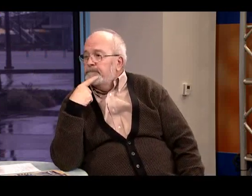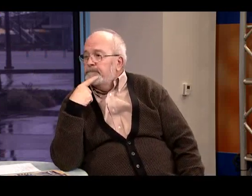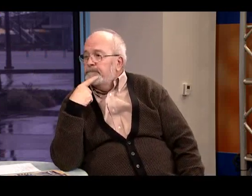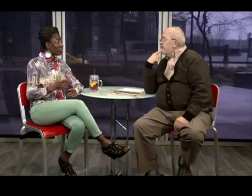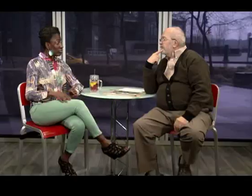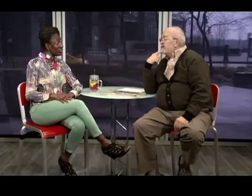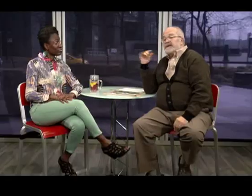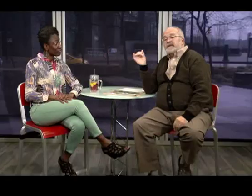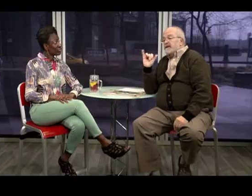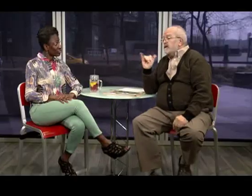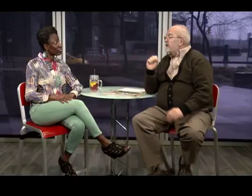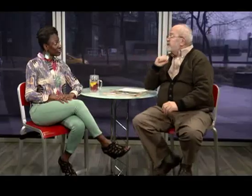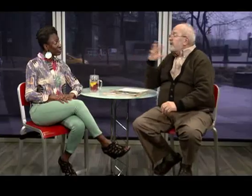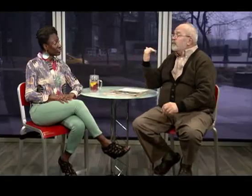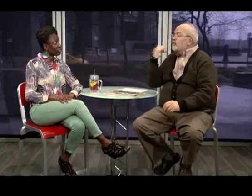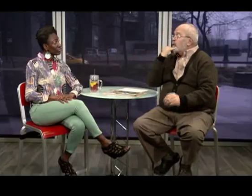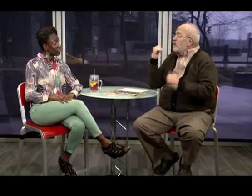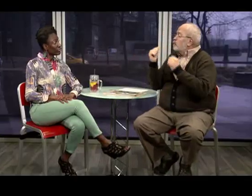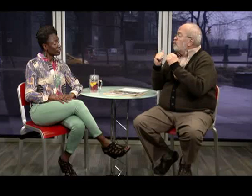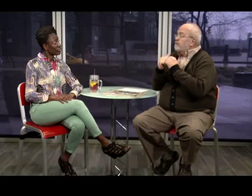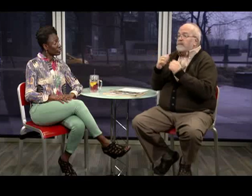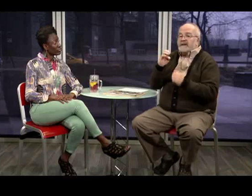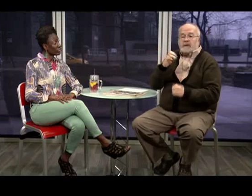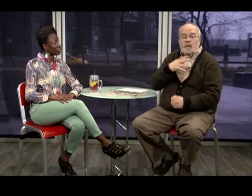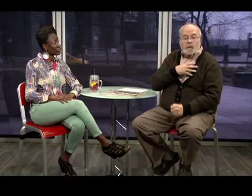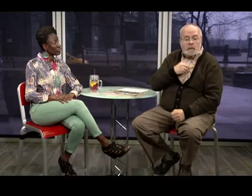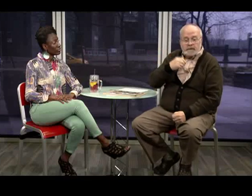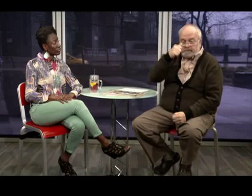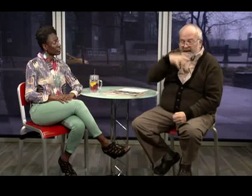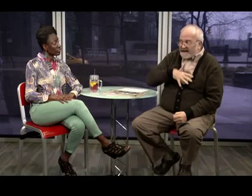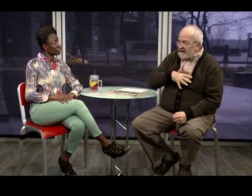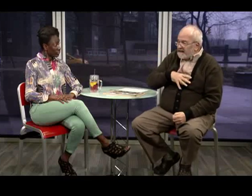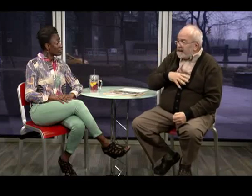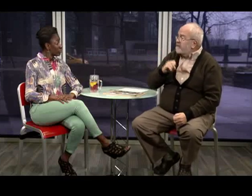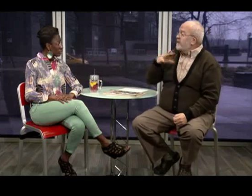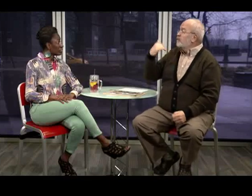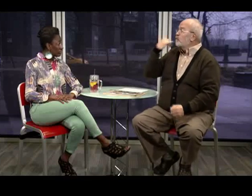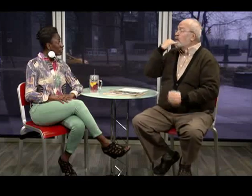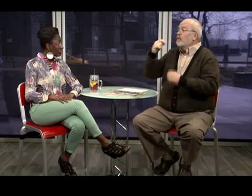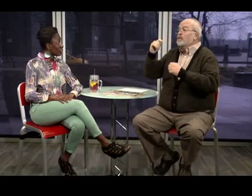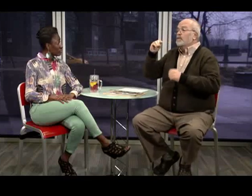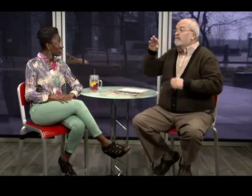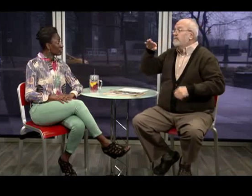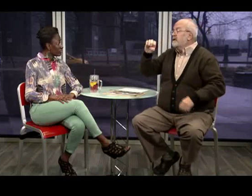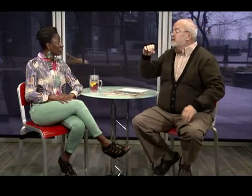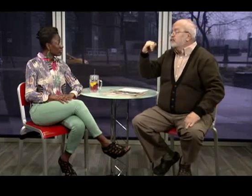so that it would be seen around the world that there's nothing wrong with someone being deaf.